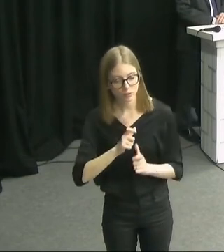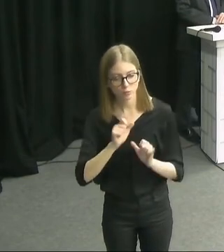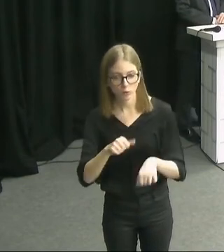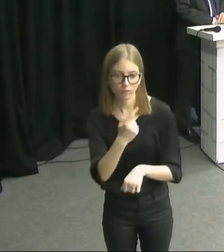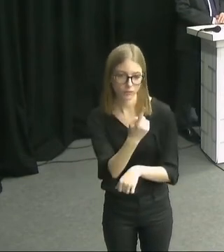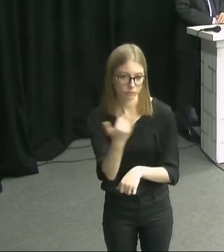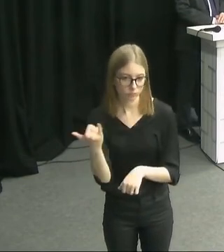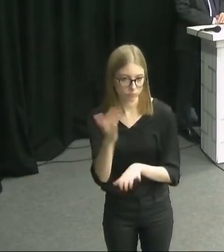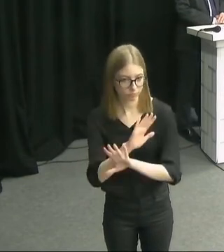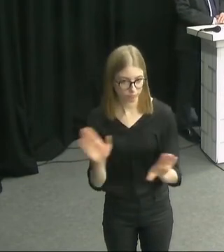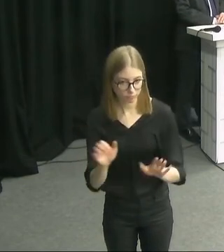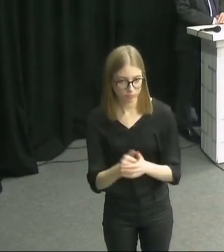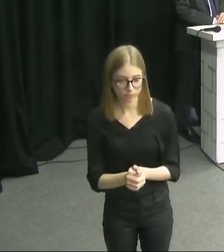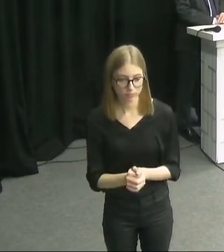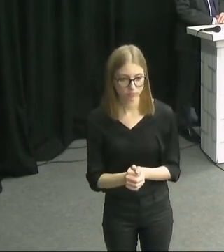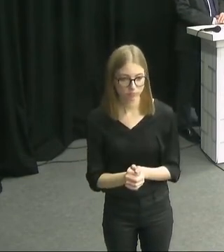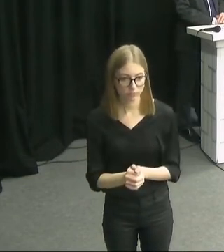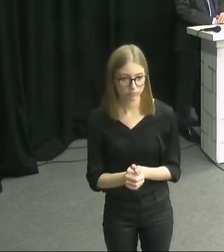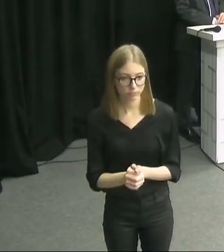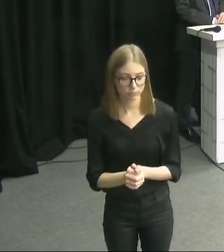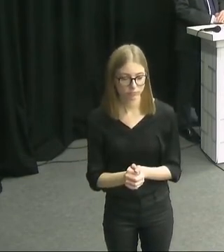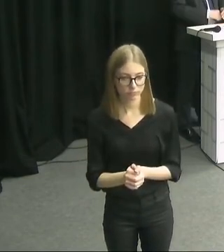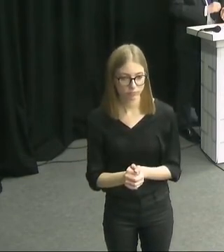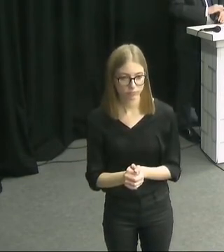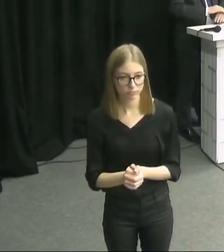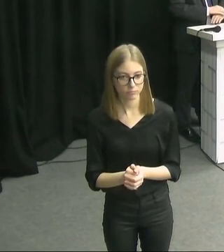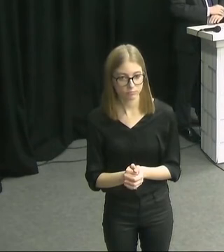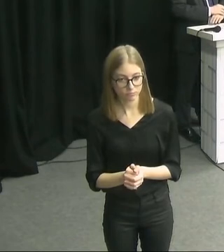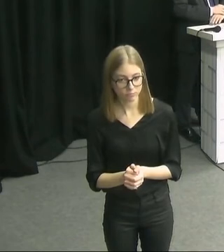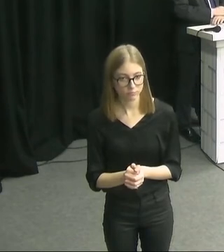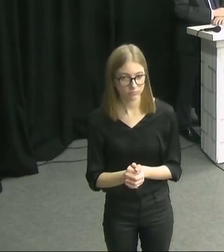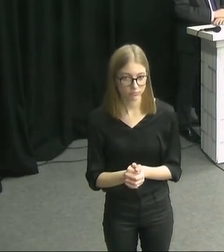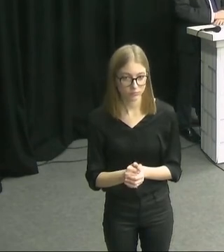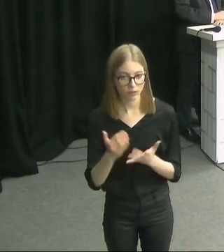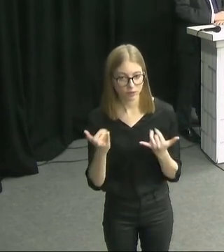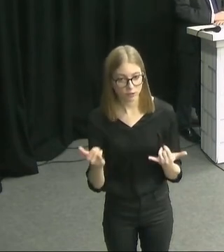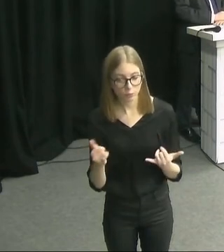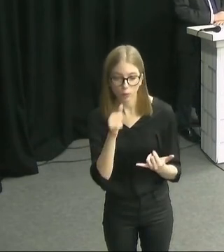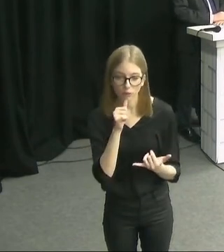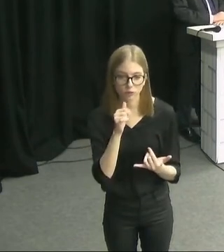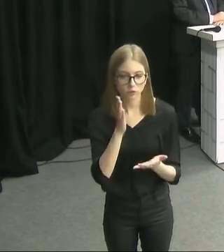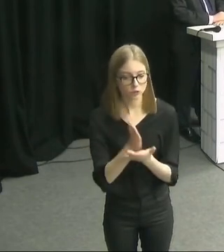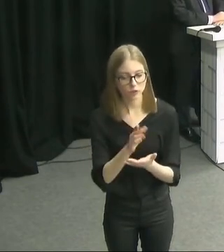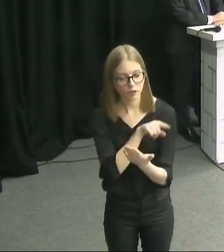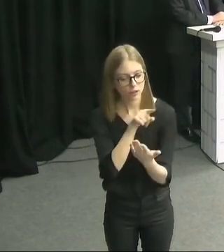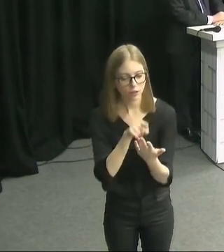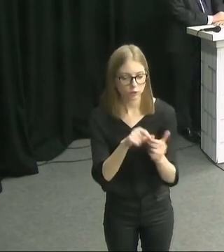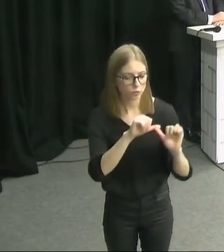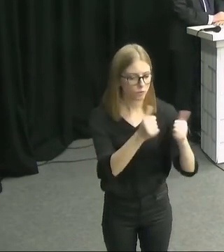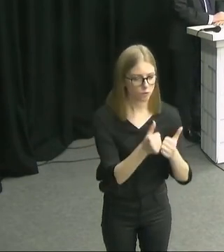I will give the question and all candidates will reply, but they will have only